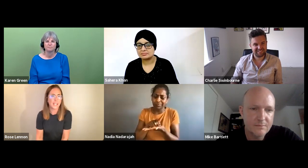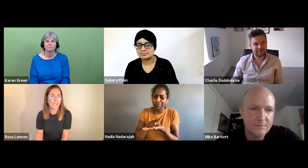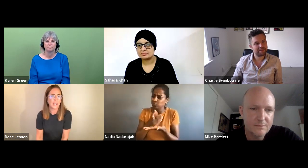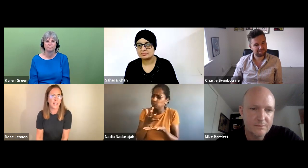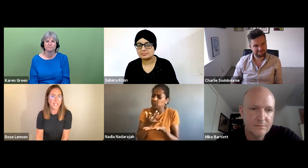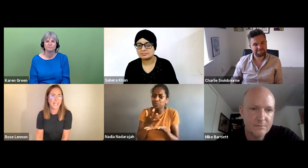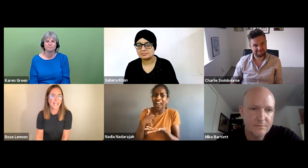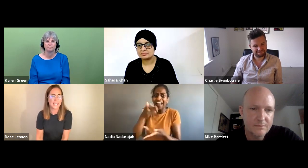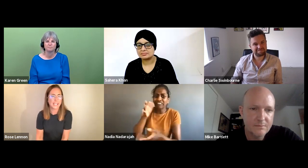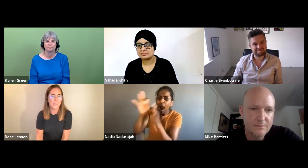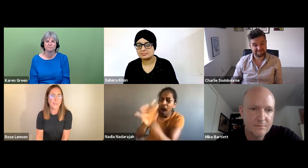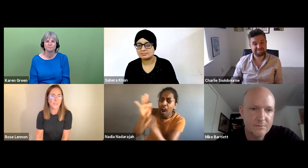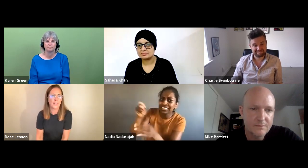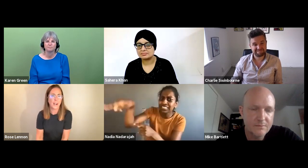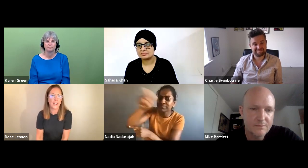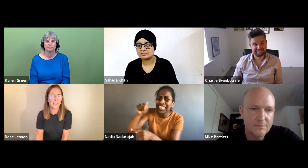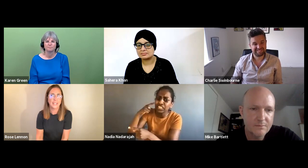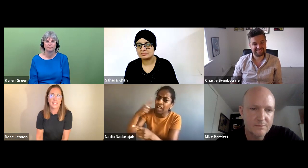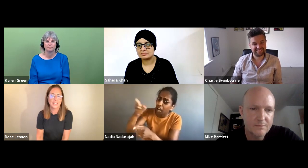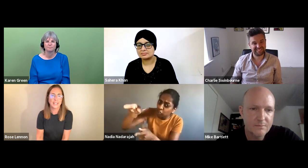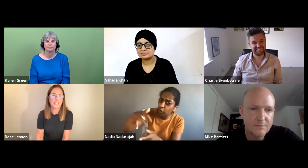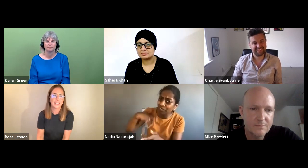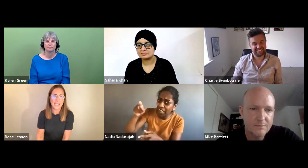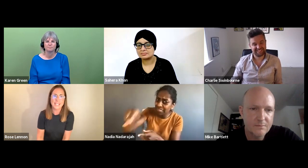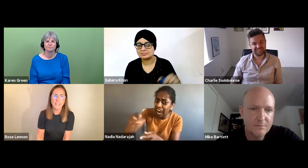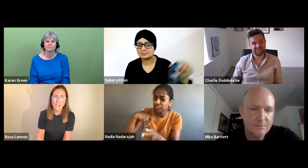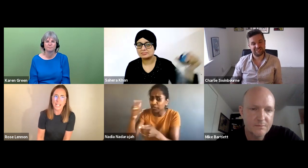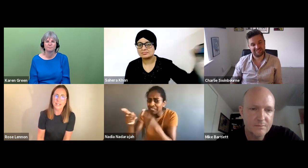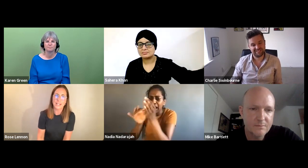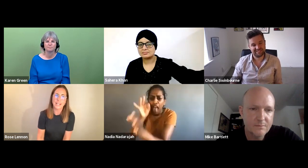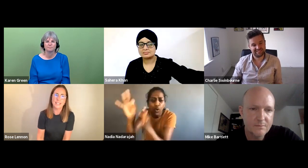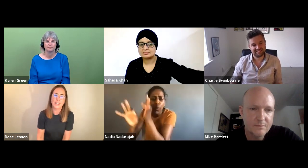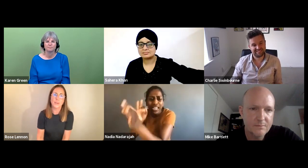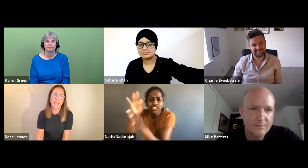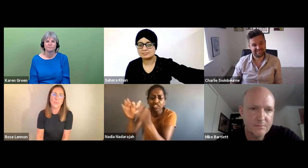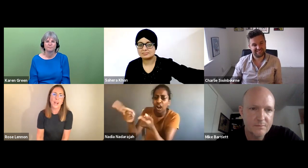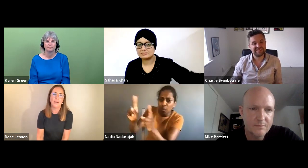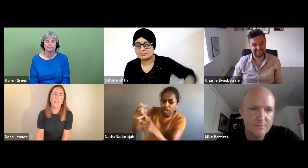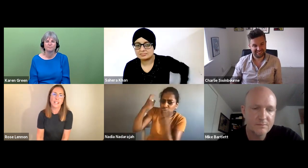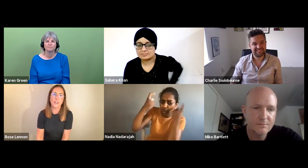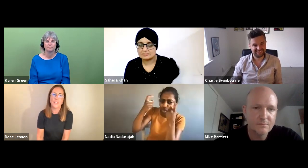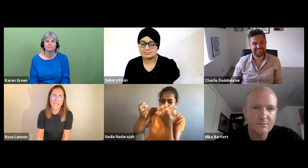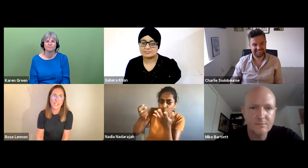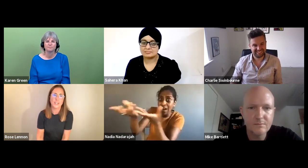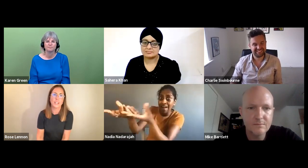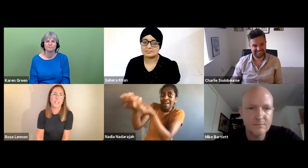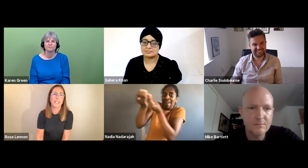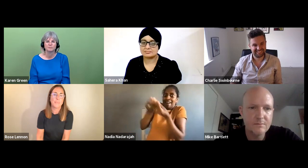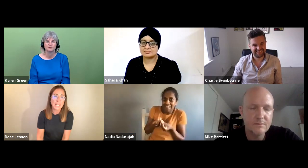diversity in our writing is something where I get stuck on, actually. So that's where I think conversation,